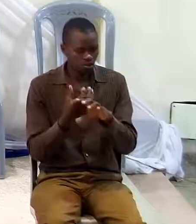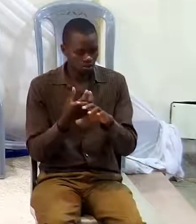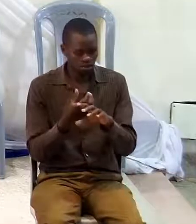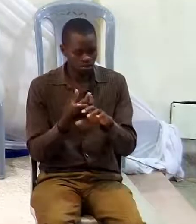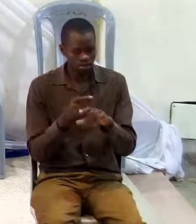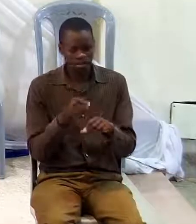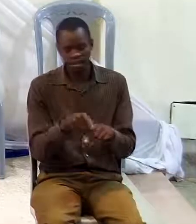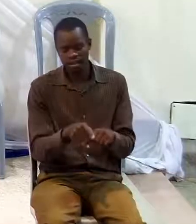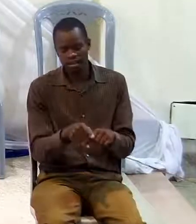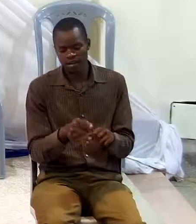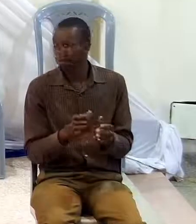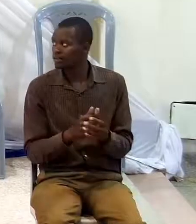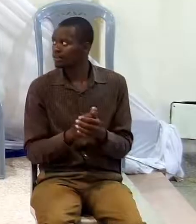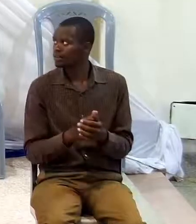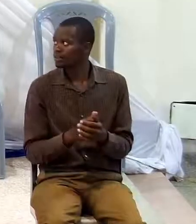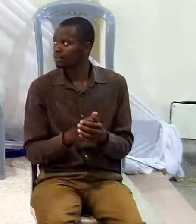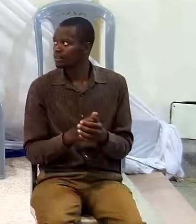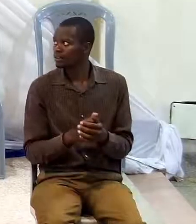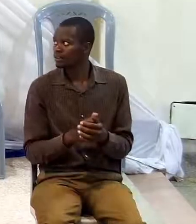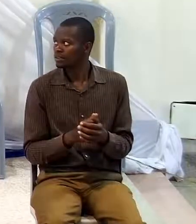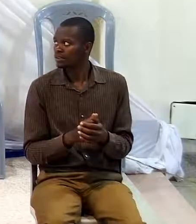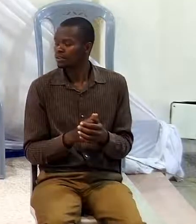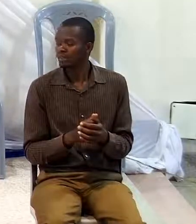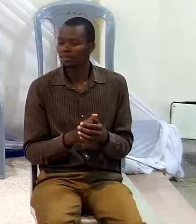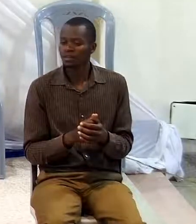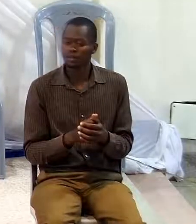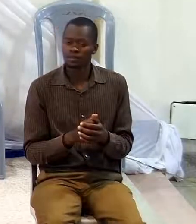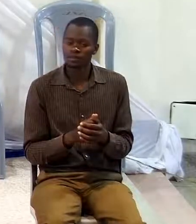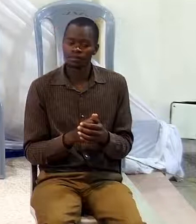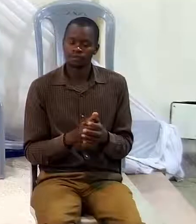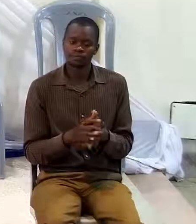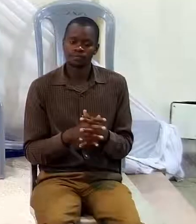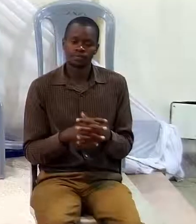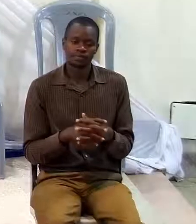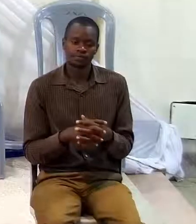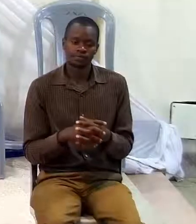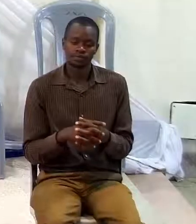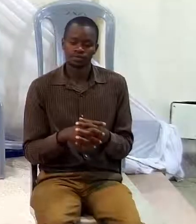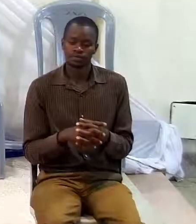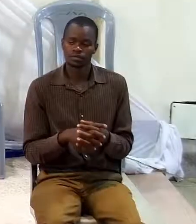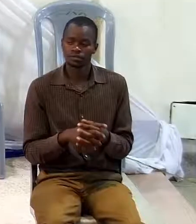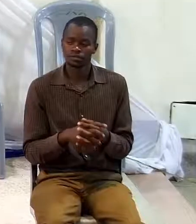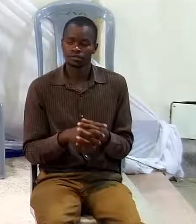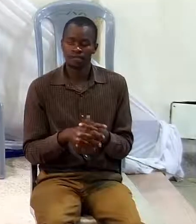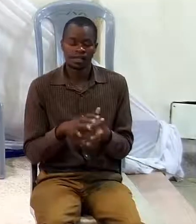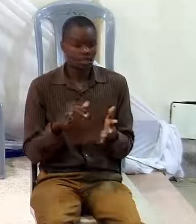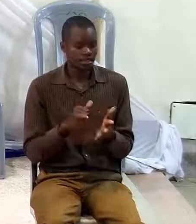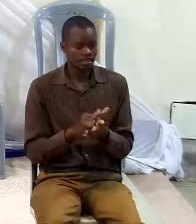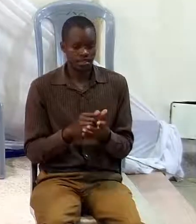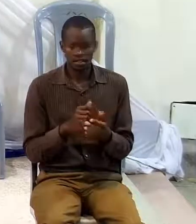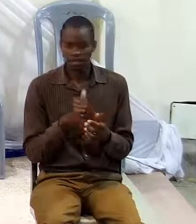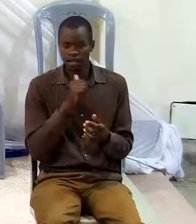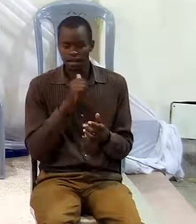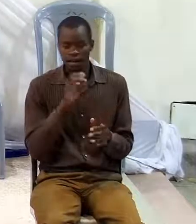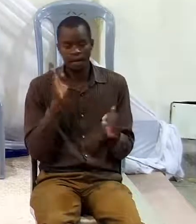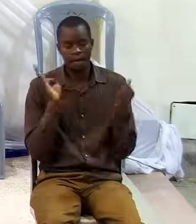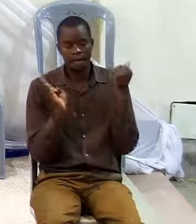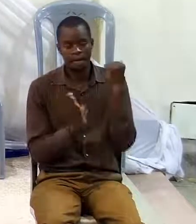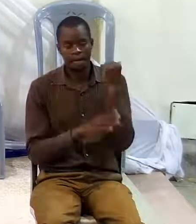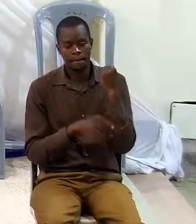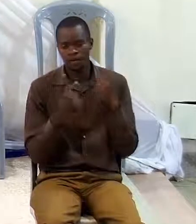It's getting solid. It's turning into a solid. That is not a plant-based. That is